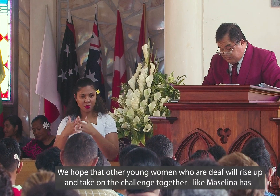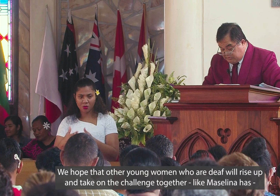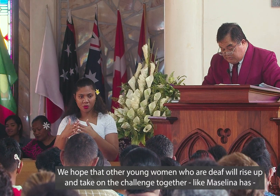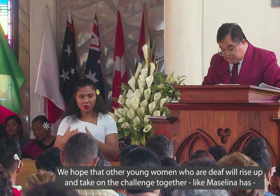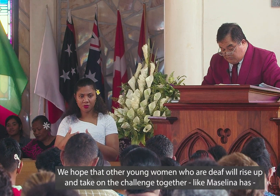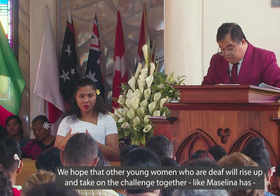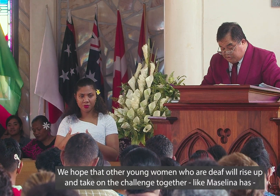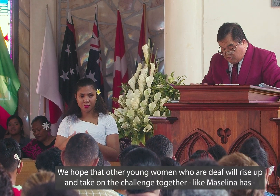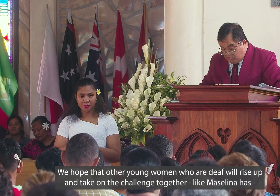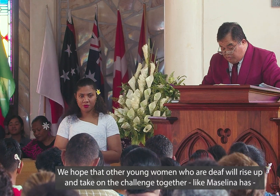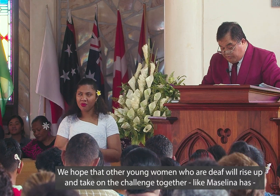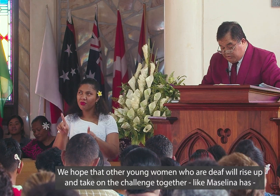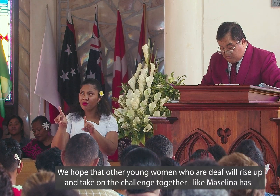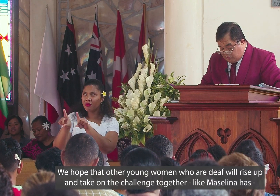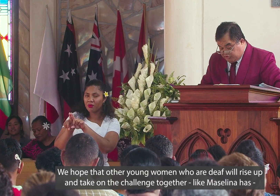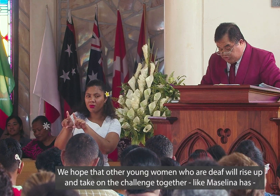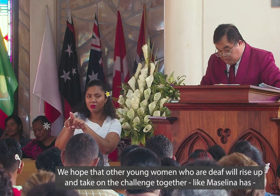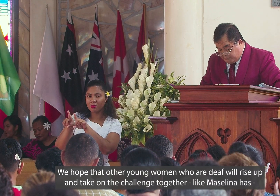on the challenge together, like Maselina